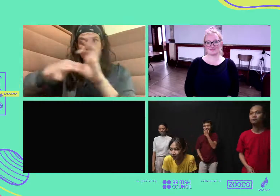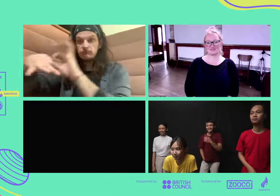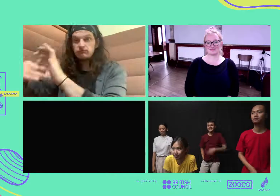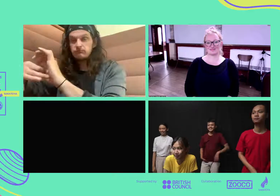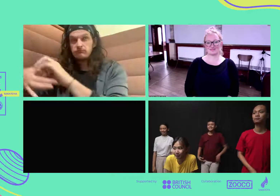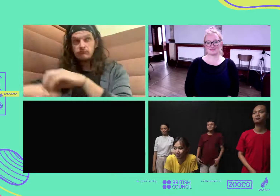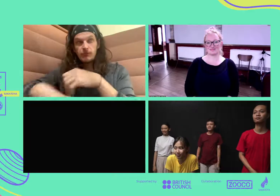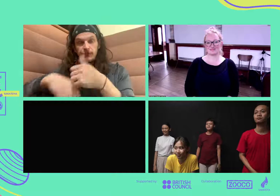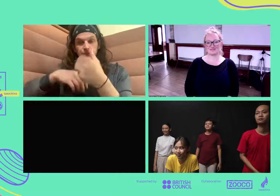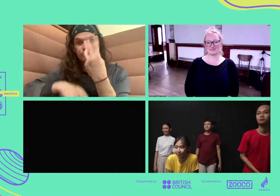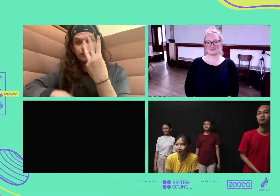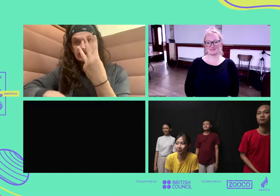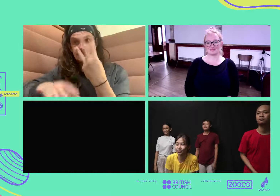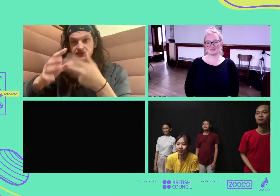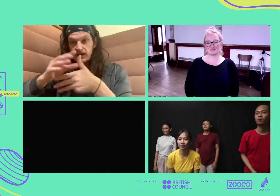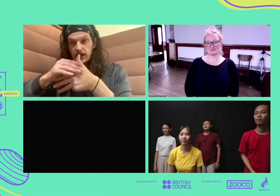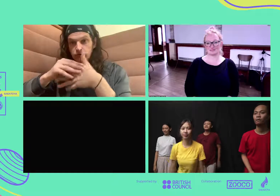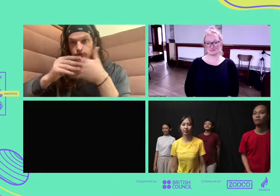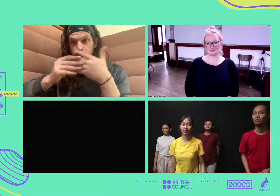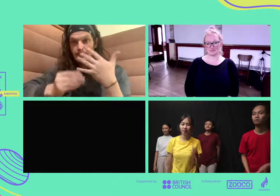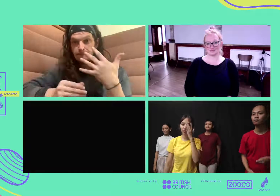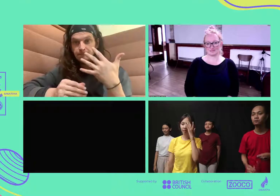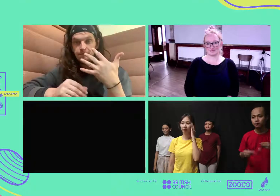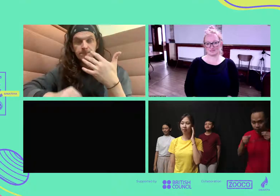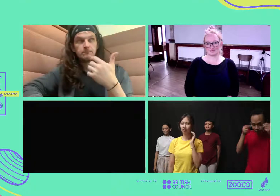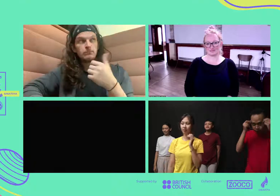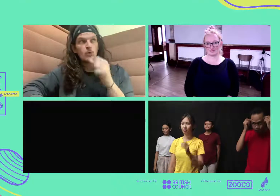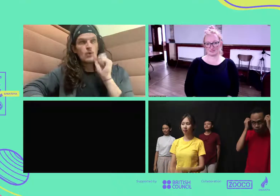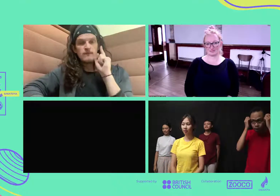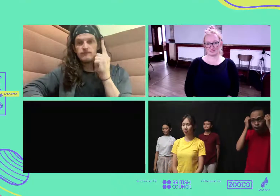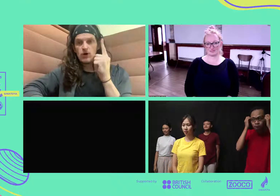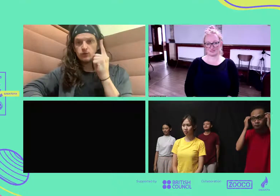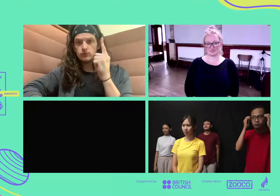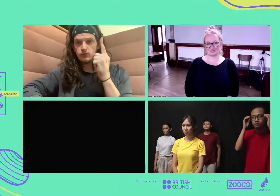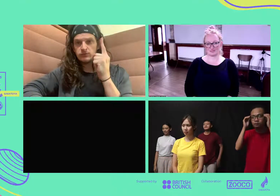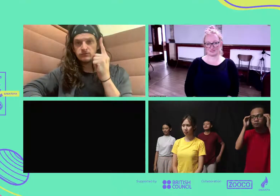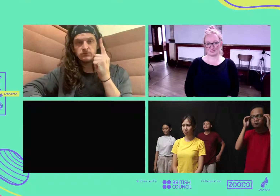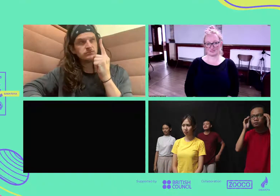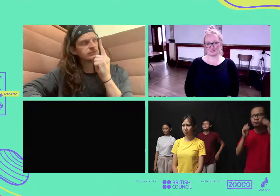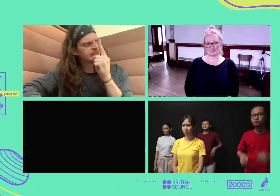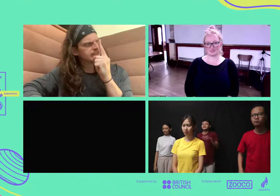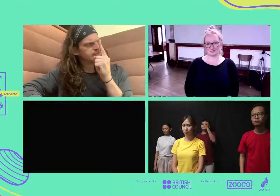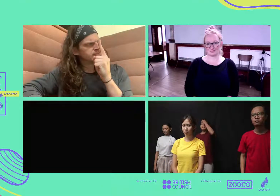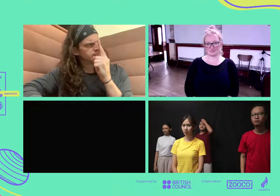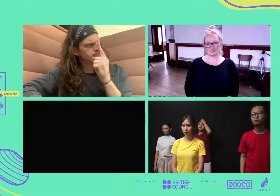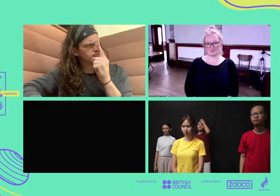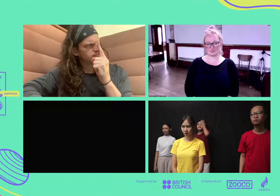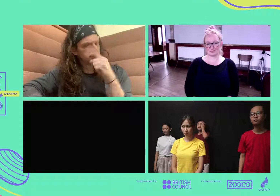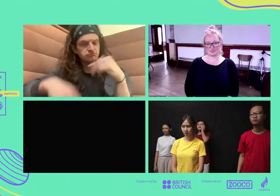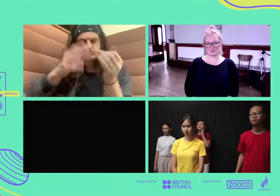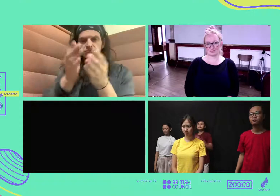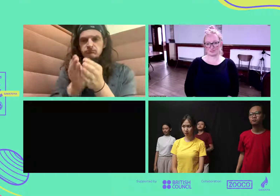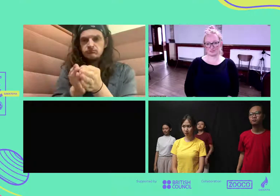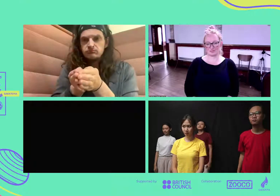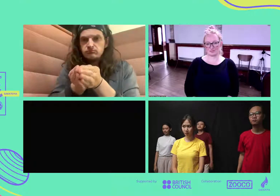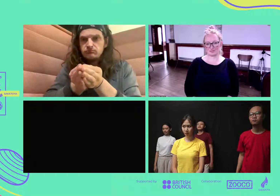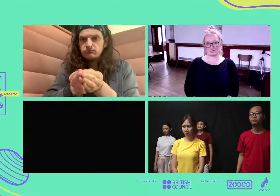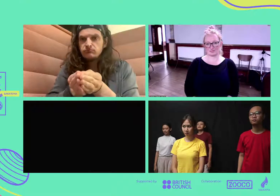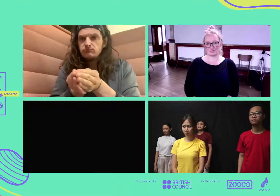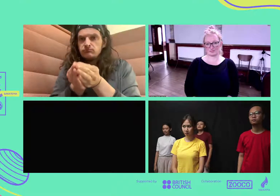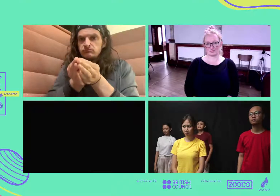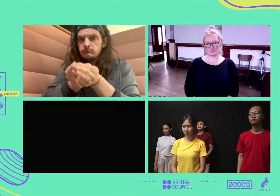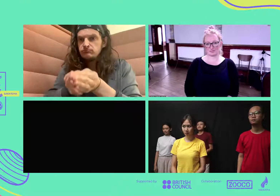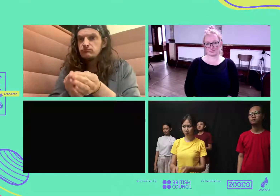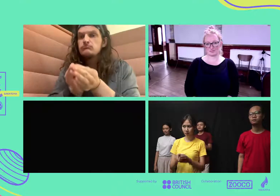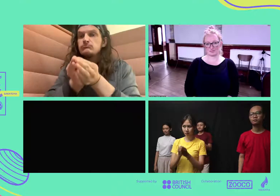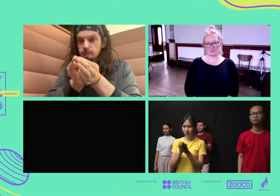Brilliant. Okay, so if you can think about making the links there, we want you to have 3 hand shapes, okay? 3 different shapes of your